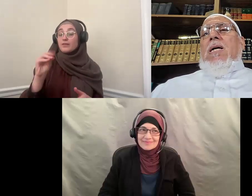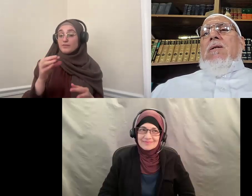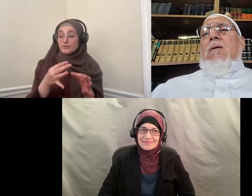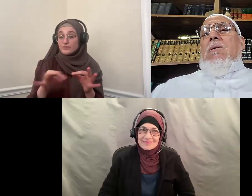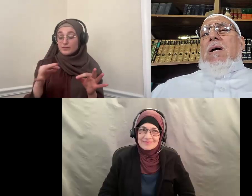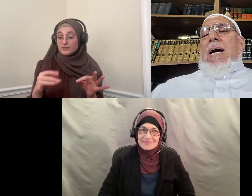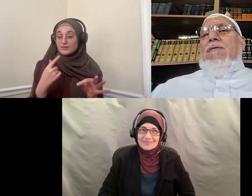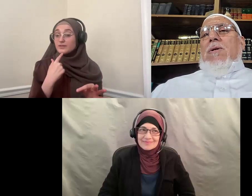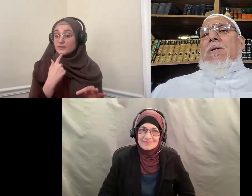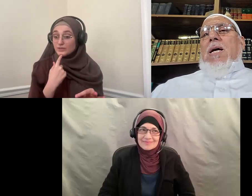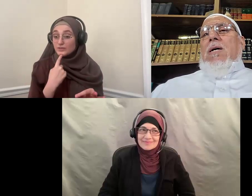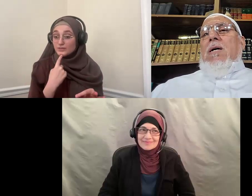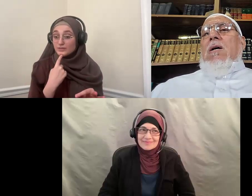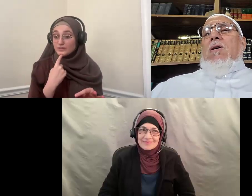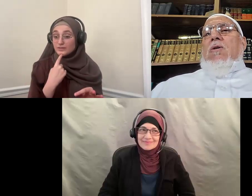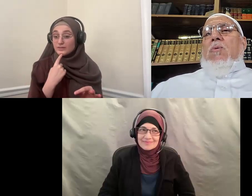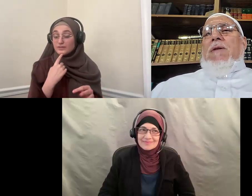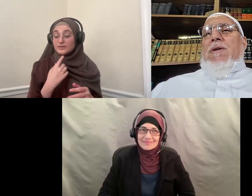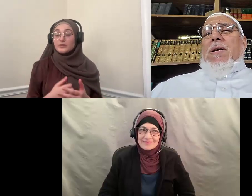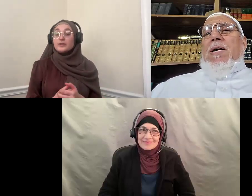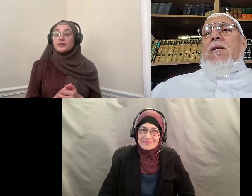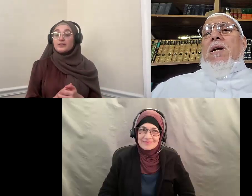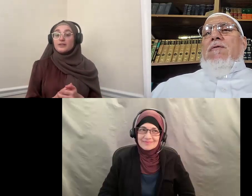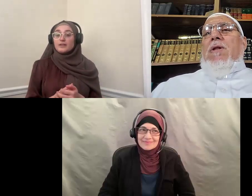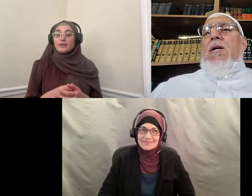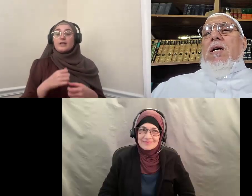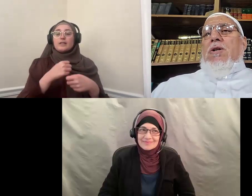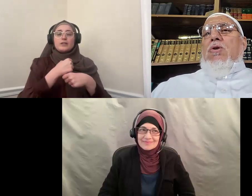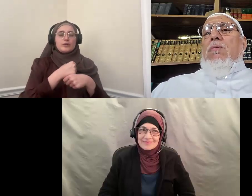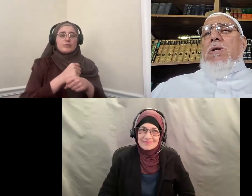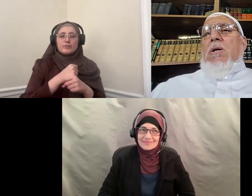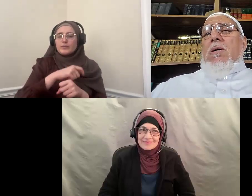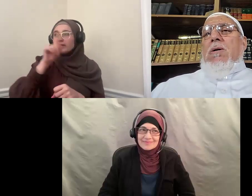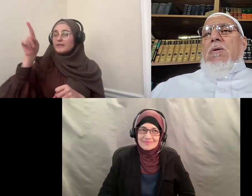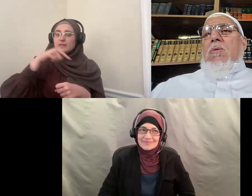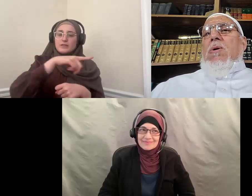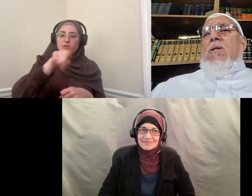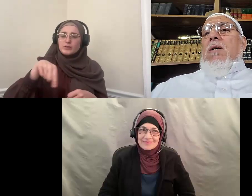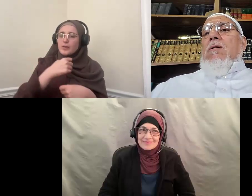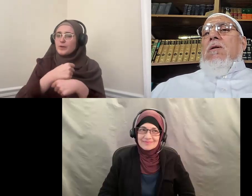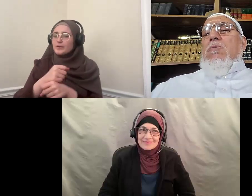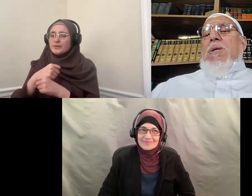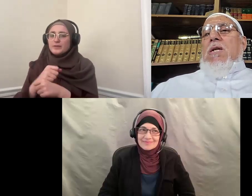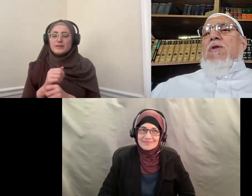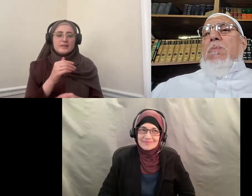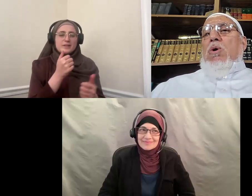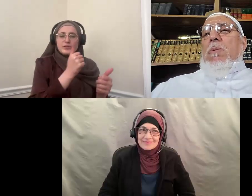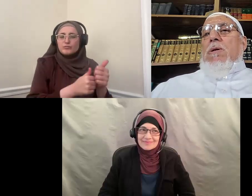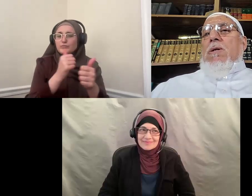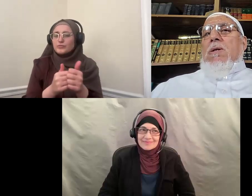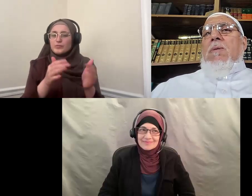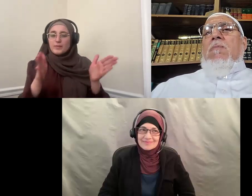it says, after saying, we have created everything in due measure with certain